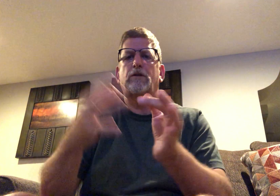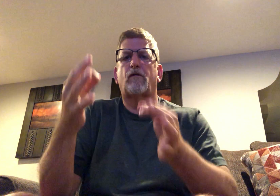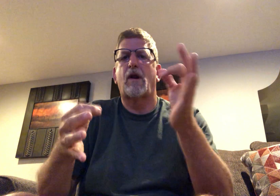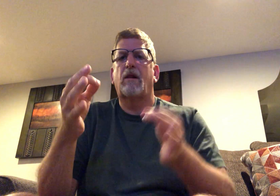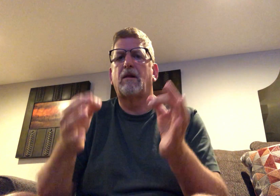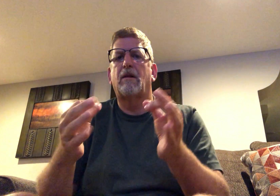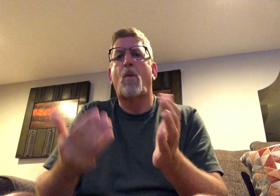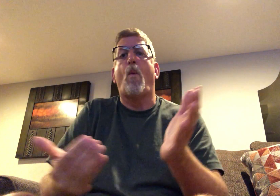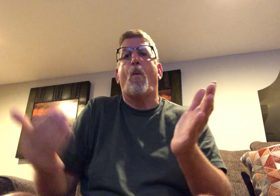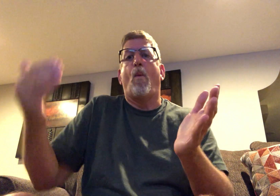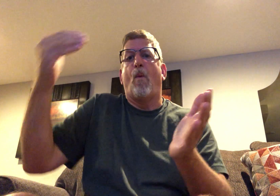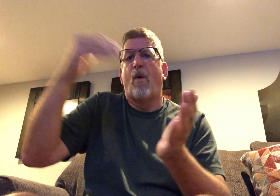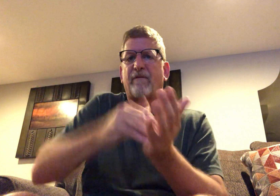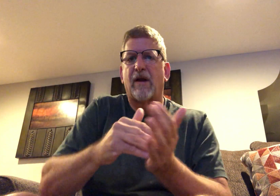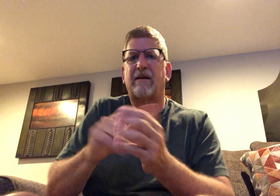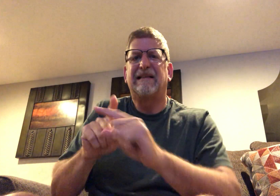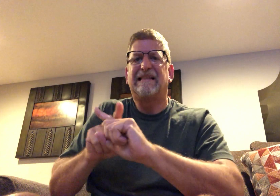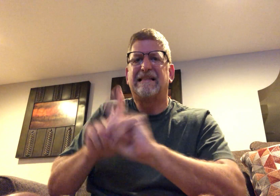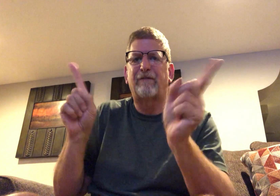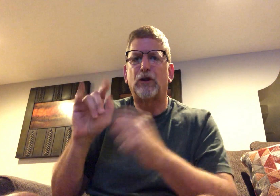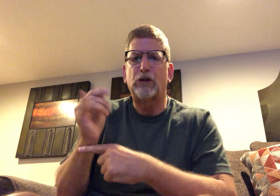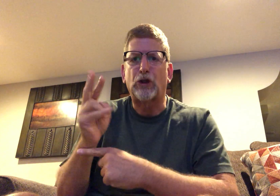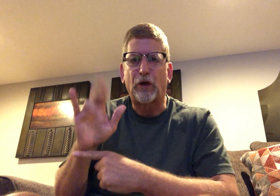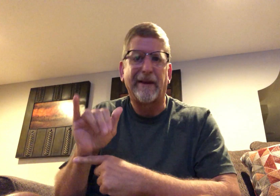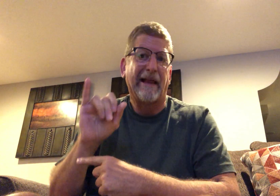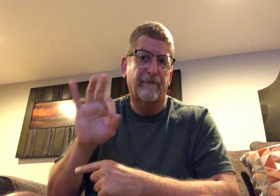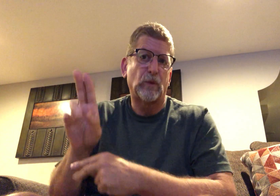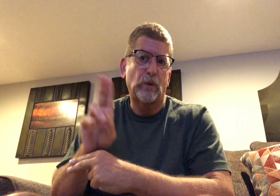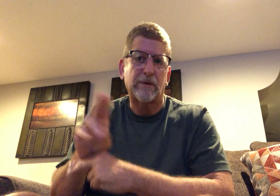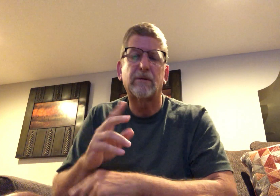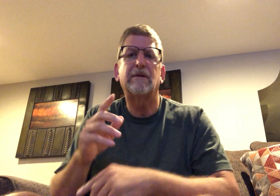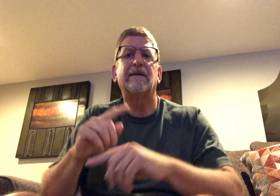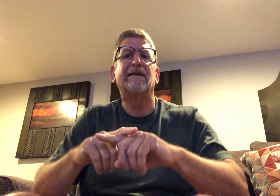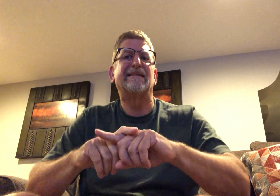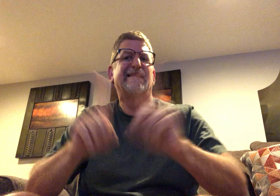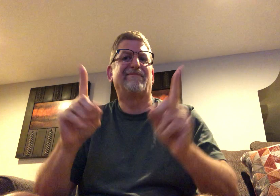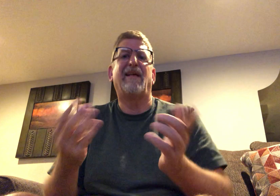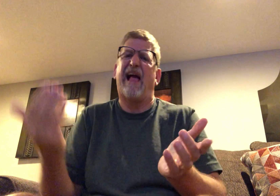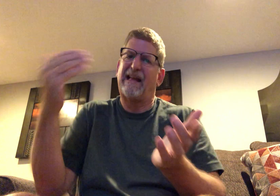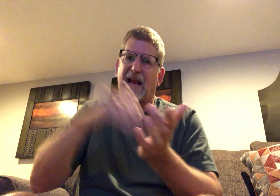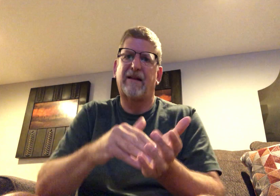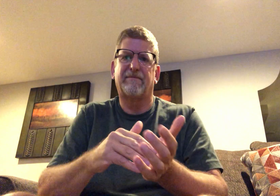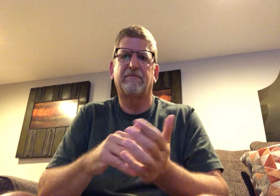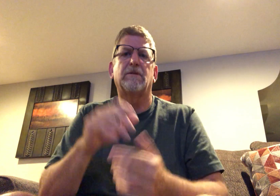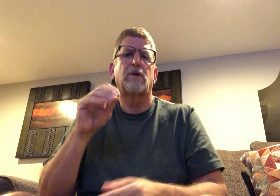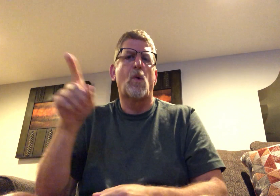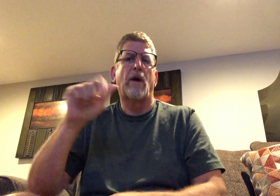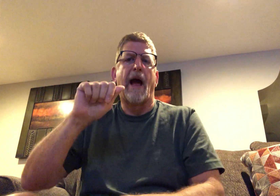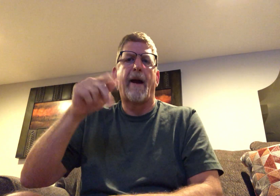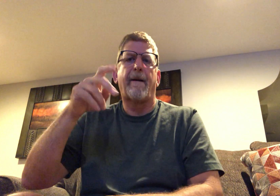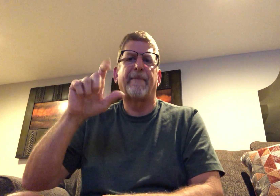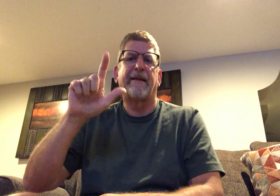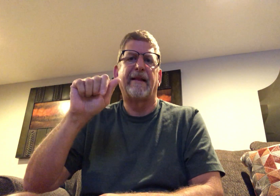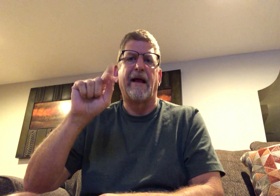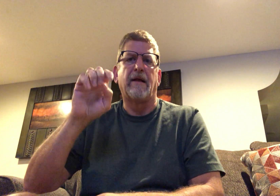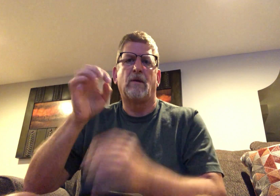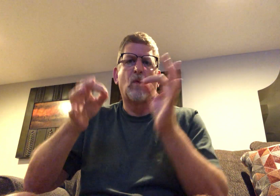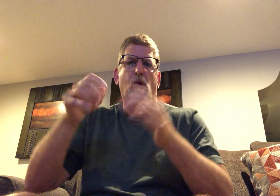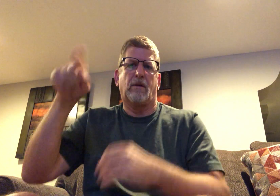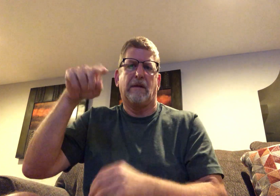true. But the idea. Well, then why did you say I was doing it for political purposes? I didn't say political purposes. I said you were going I'm after the political president. opponents of I'm the- Mr.